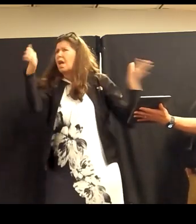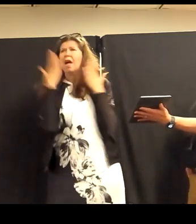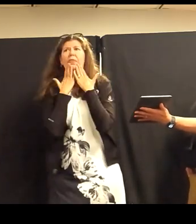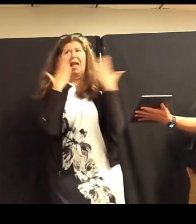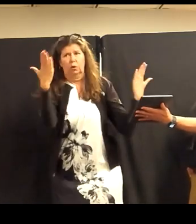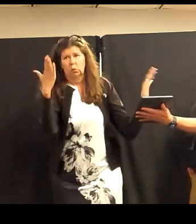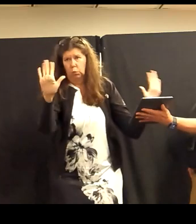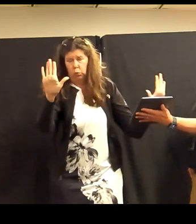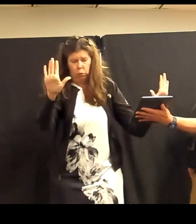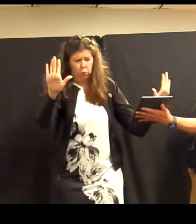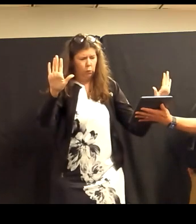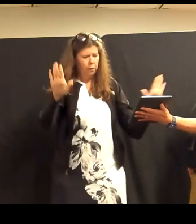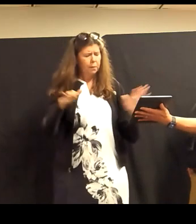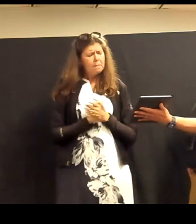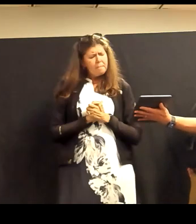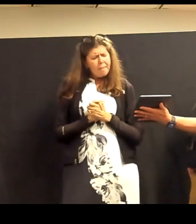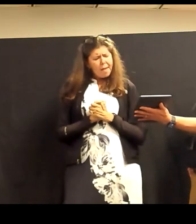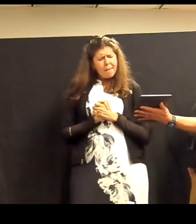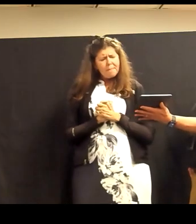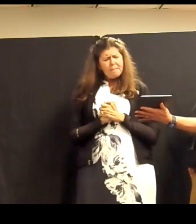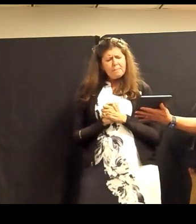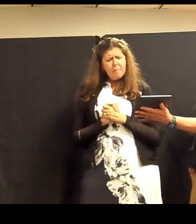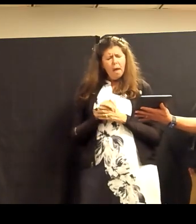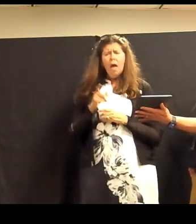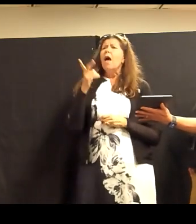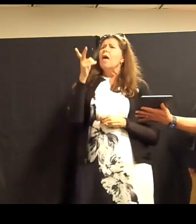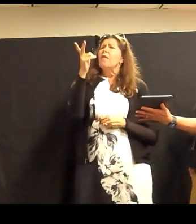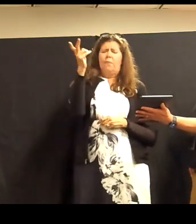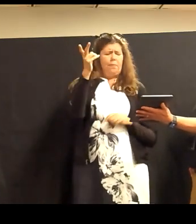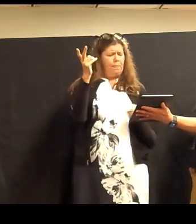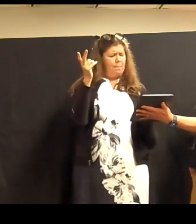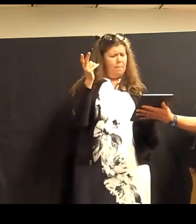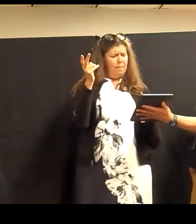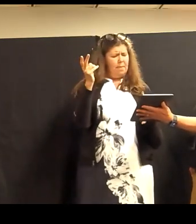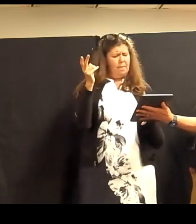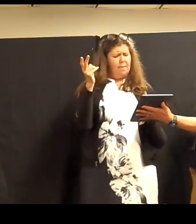We've got 2 ASL interpreters, and thank you to all of them.